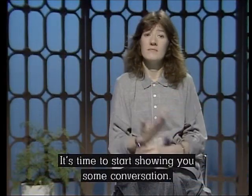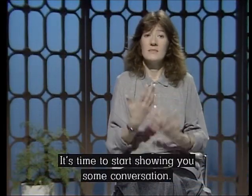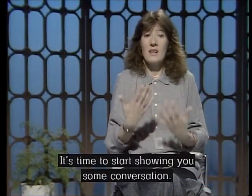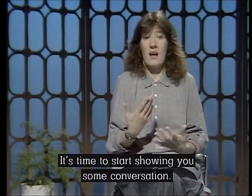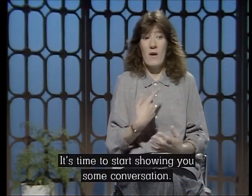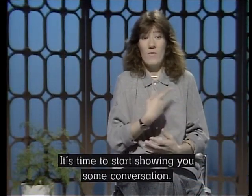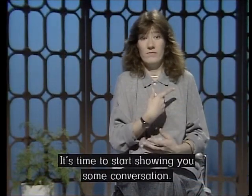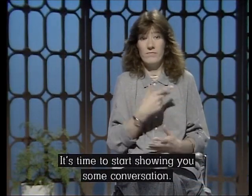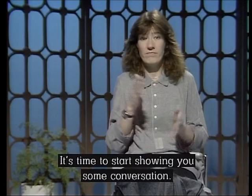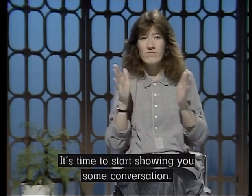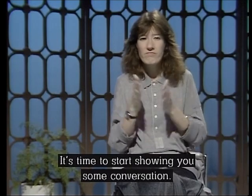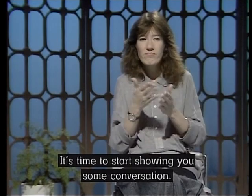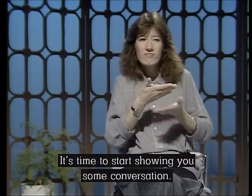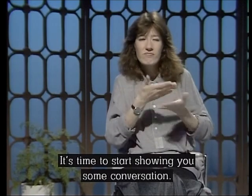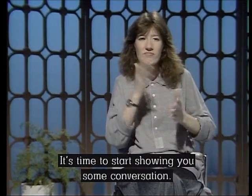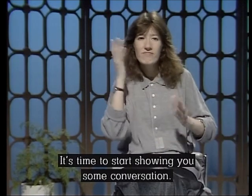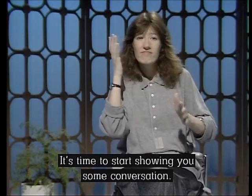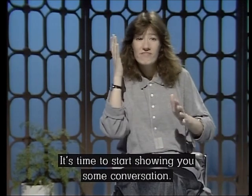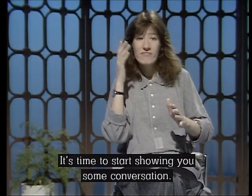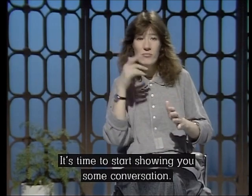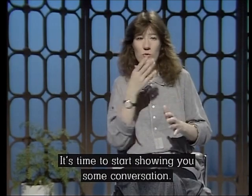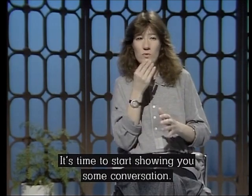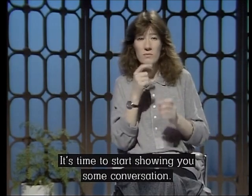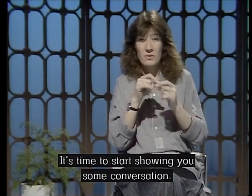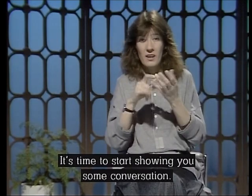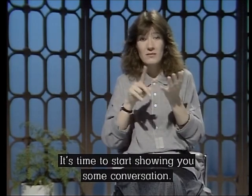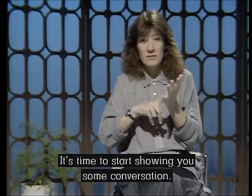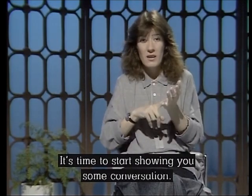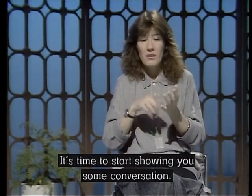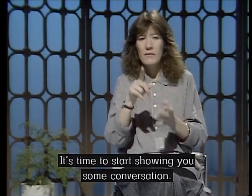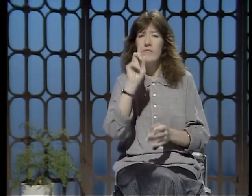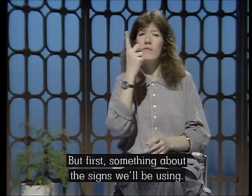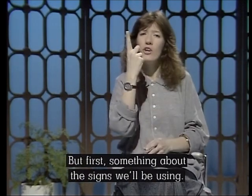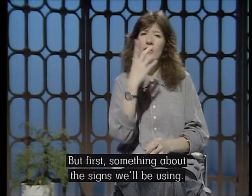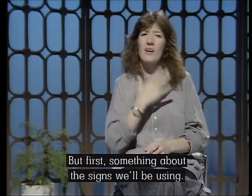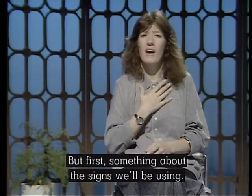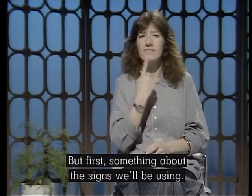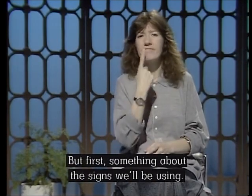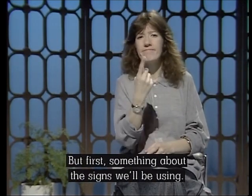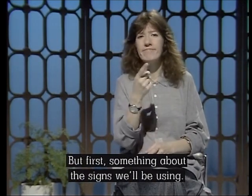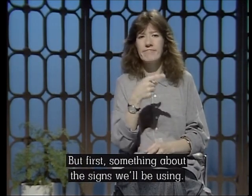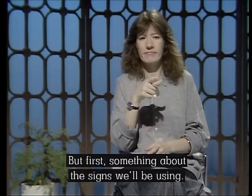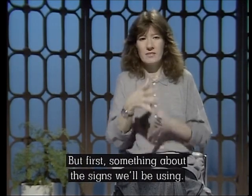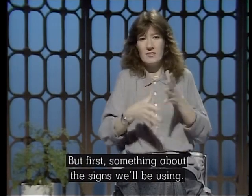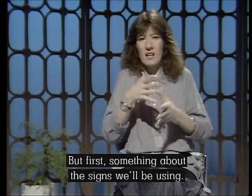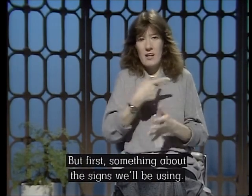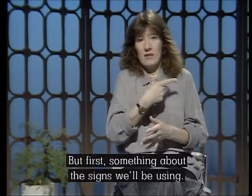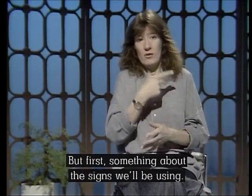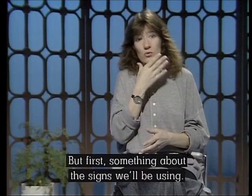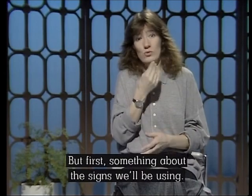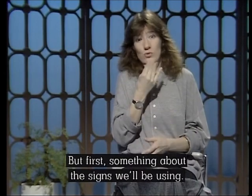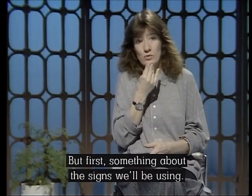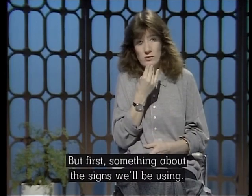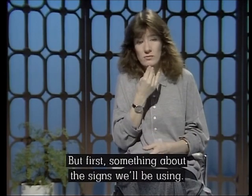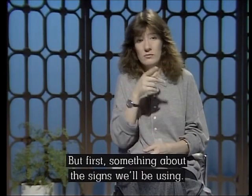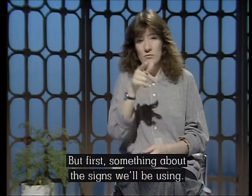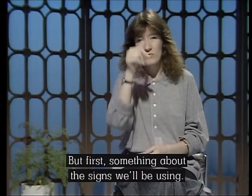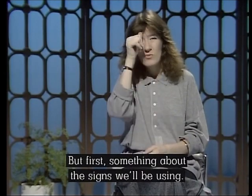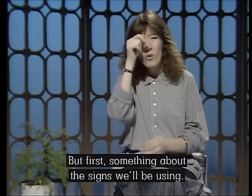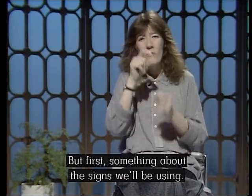Now it's time for us to start showing you a bit of conversation using BSL. But before we do, perhaps we ought to say something about the